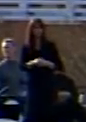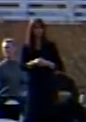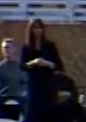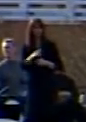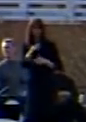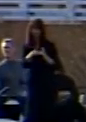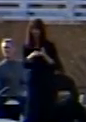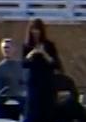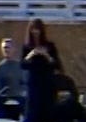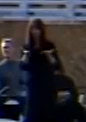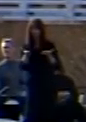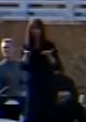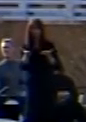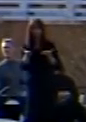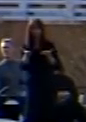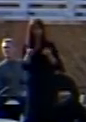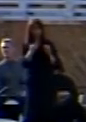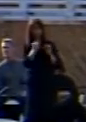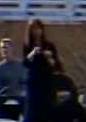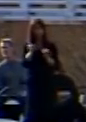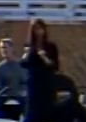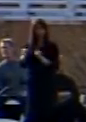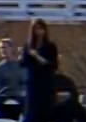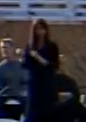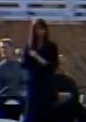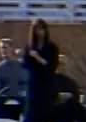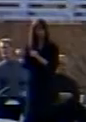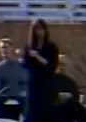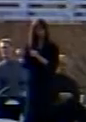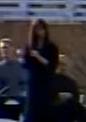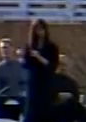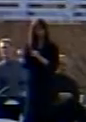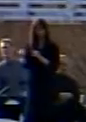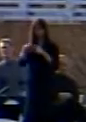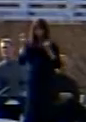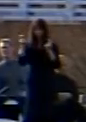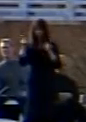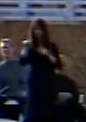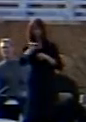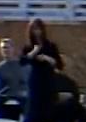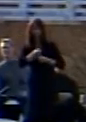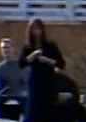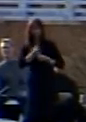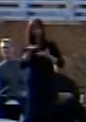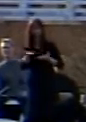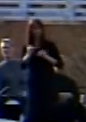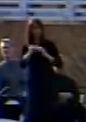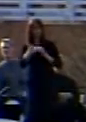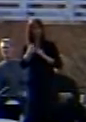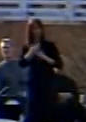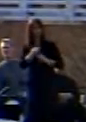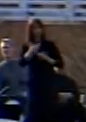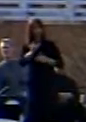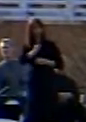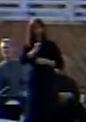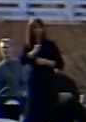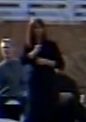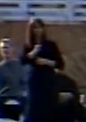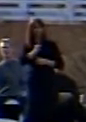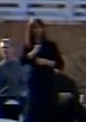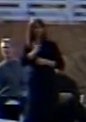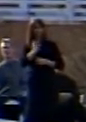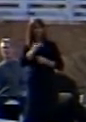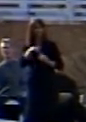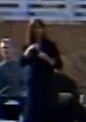She emphasized her individuality to quote, self-expression is how we express ourselves in